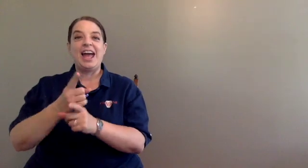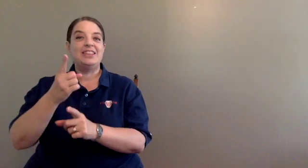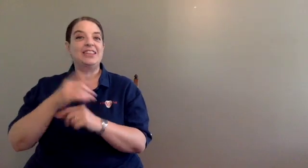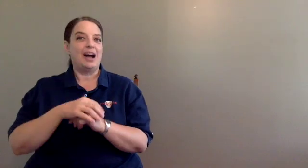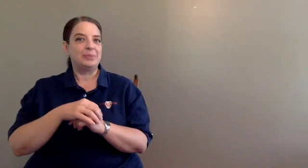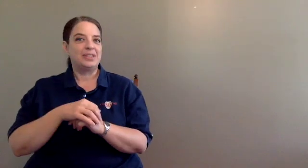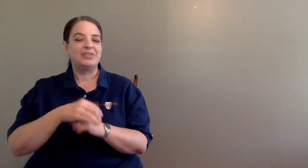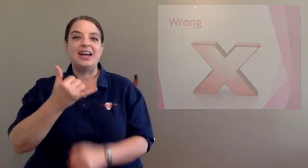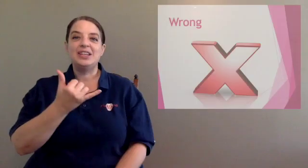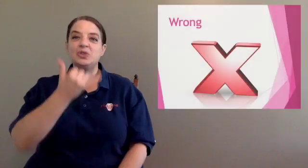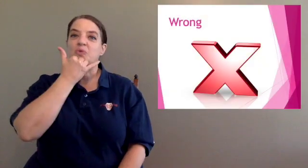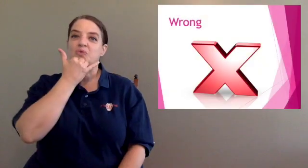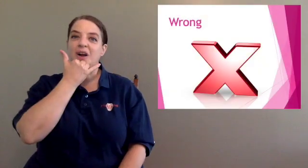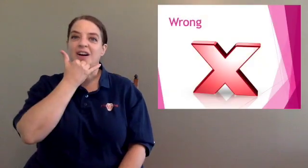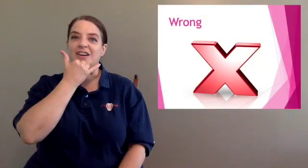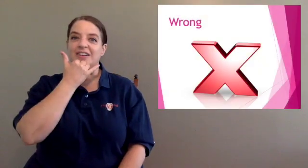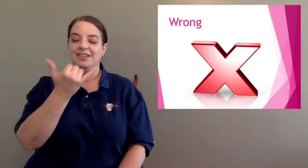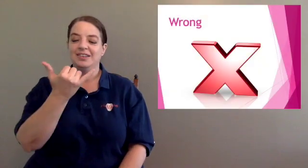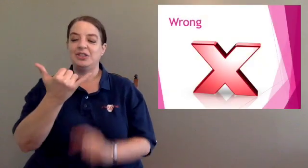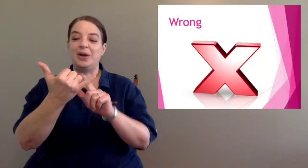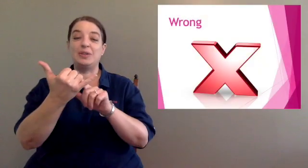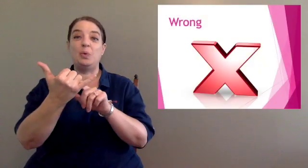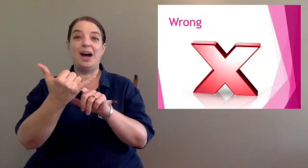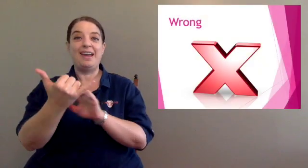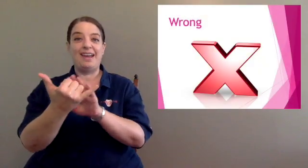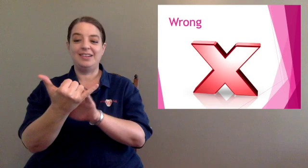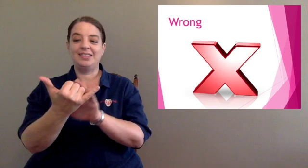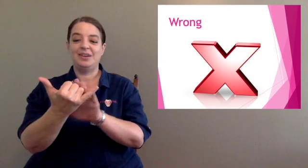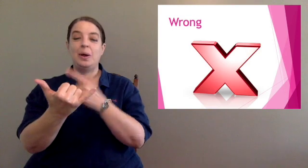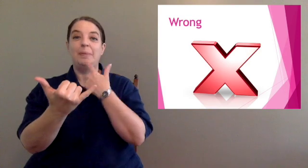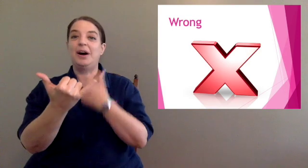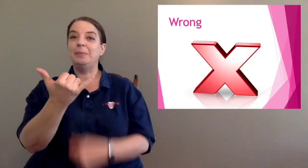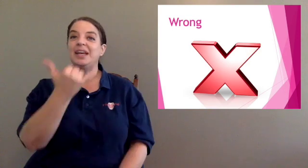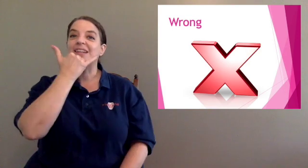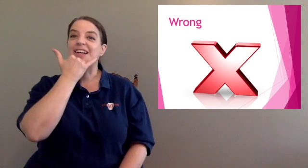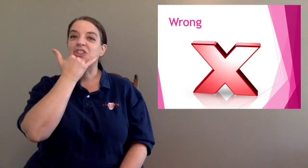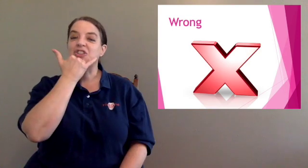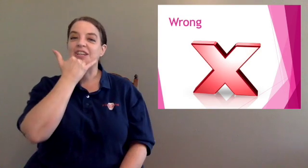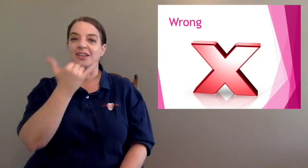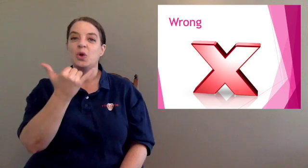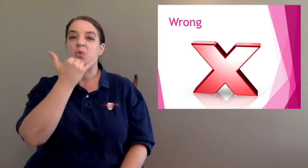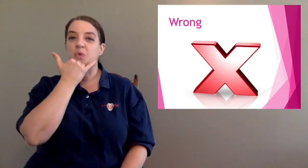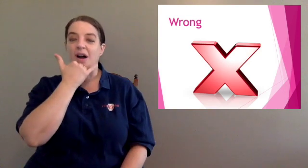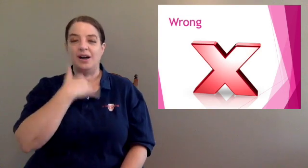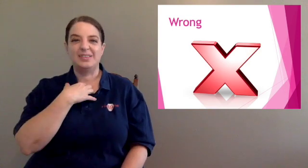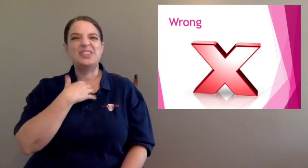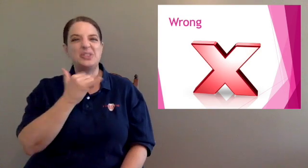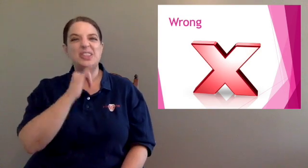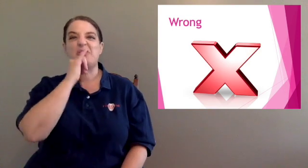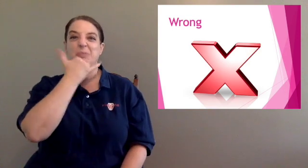And then the opposite of that is wrong. So it's a Y hand, palm in at your chin. Wrong. That's also a sign for